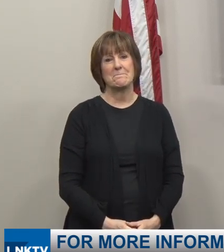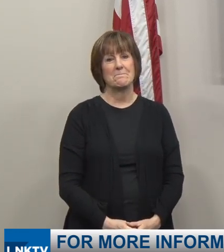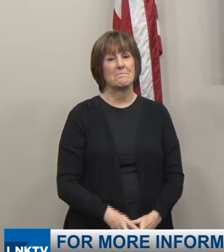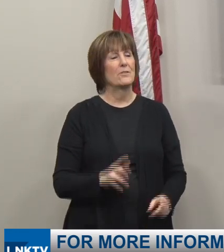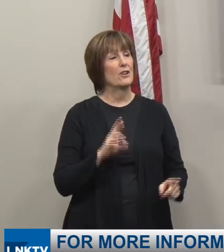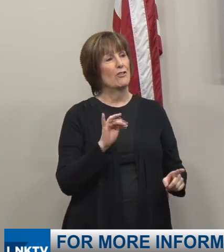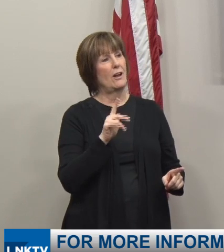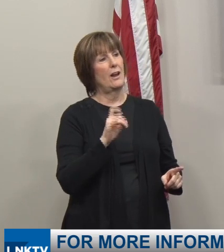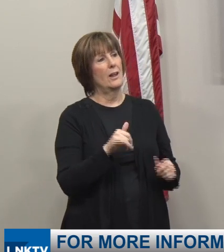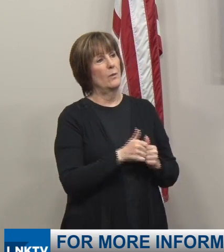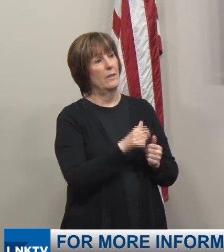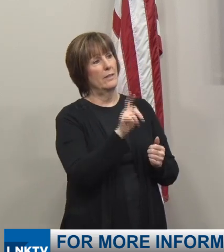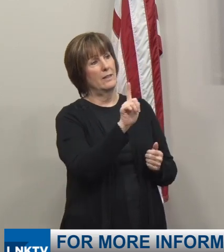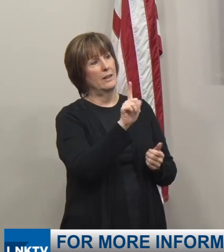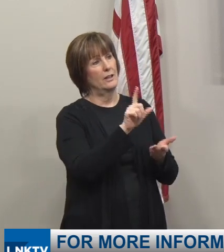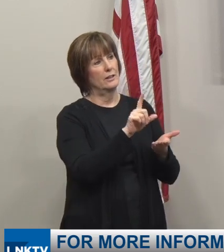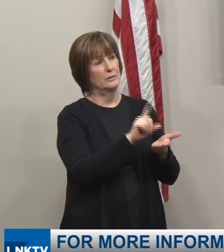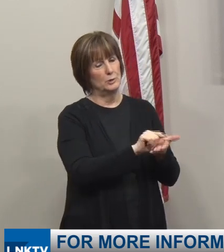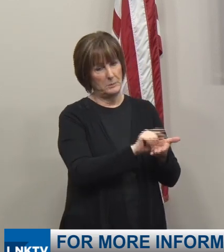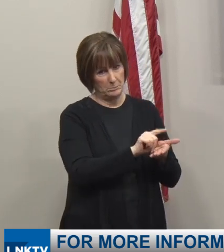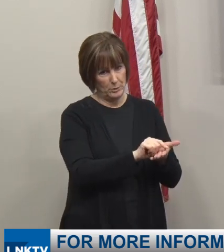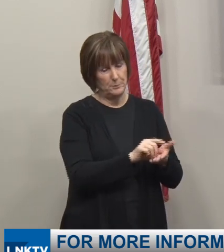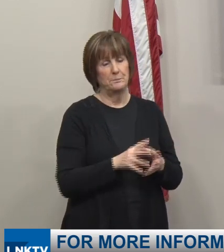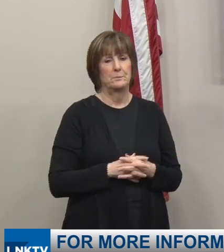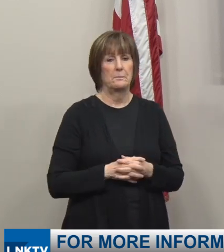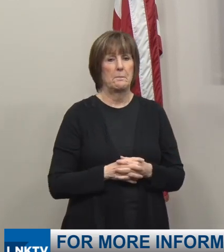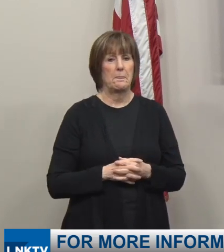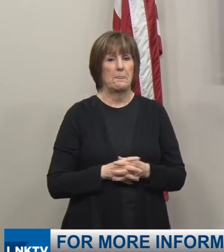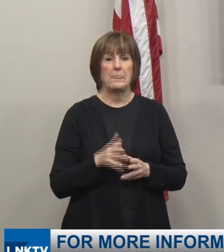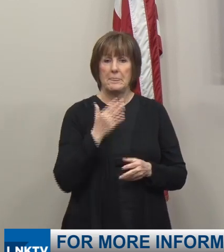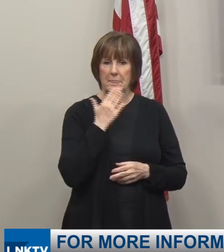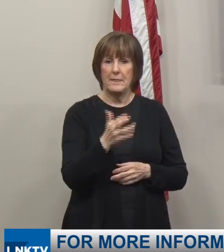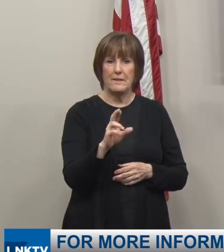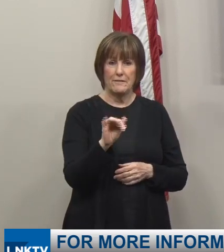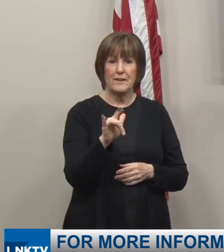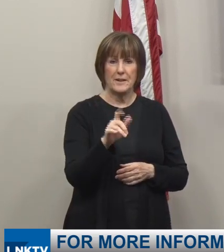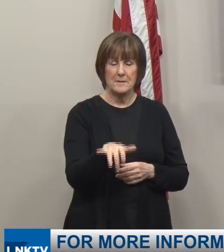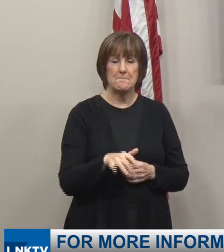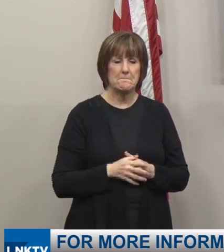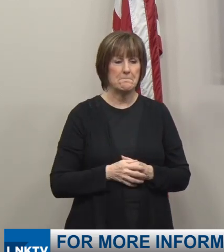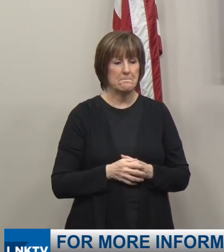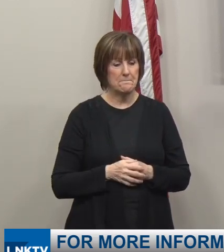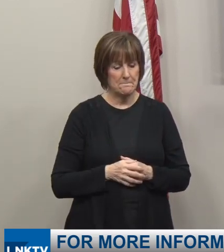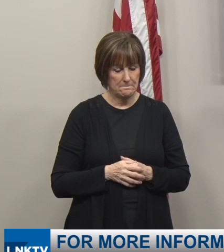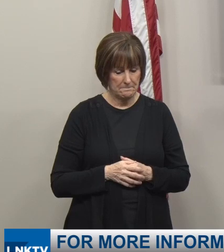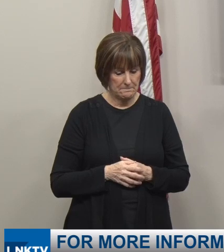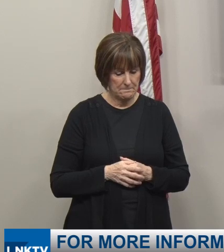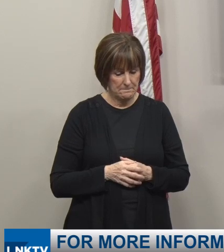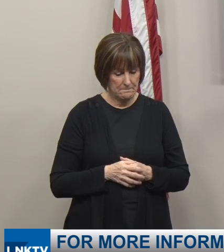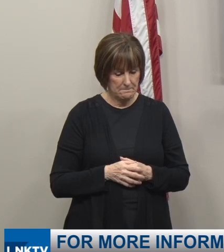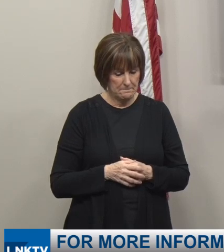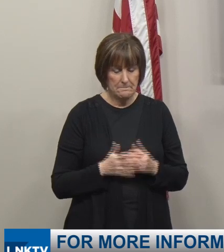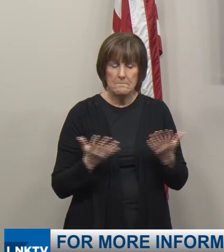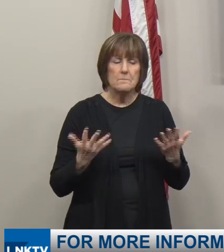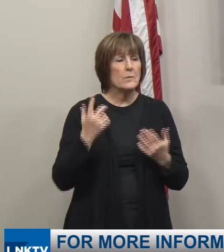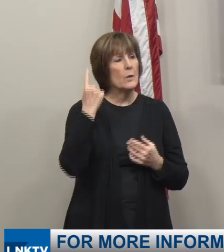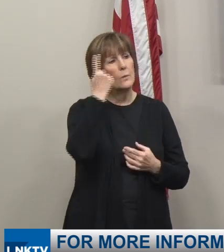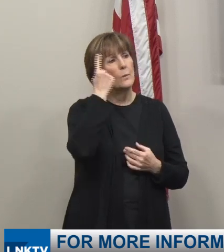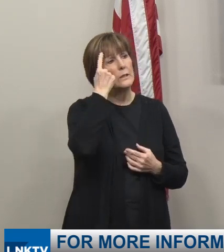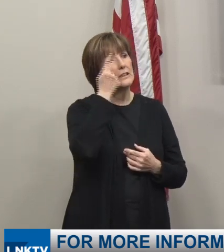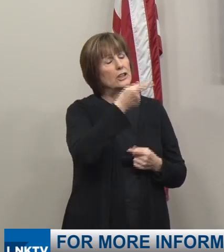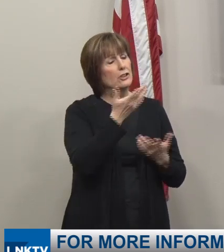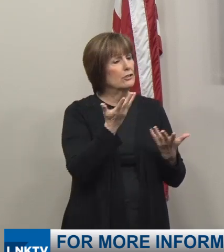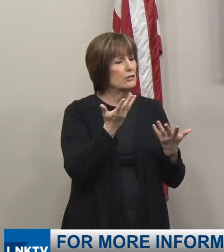Riley with the Journal Star with the dovetail question from that. Thanks, Riley. What consideration's been